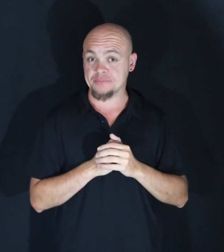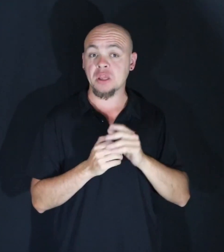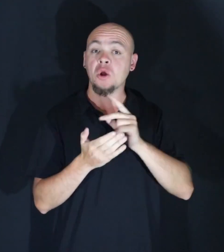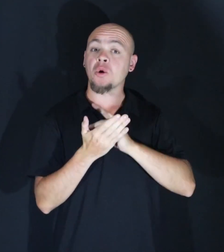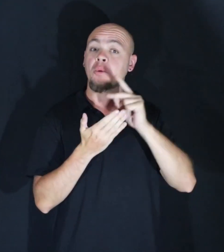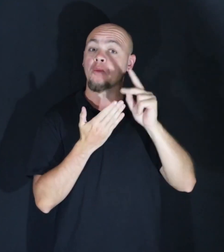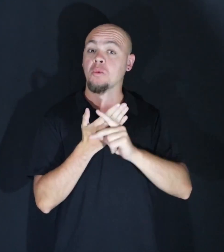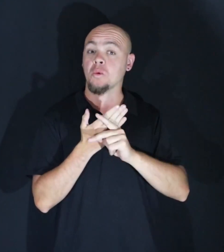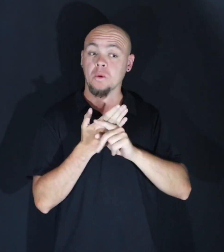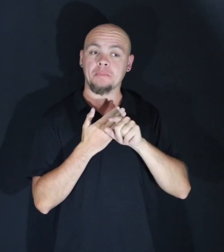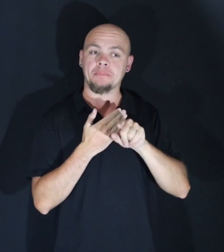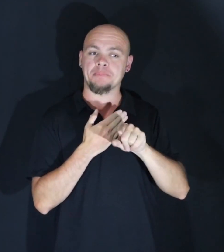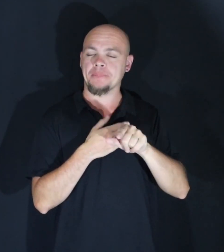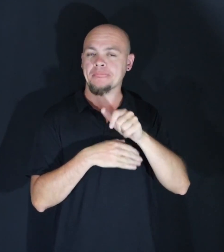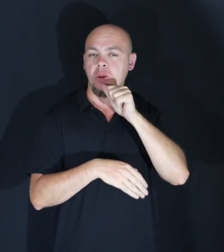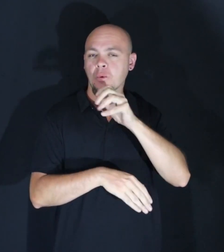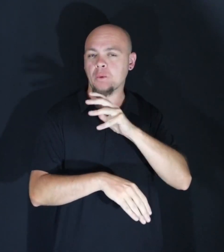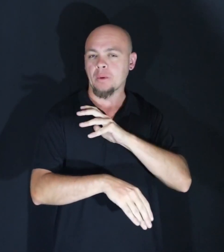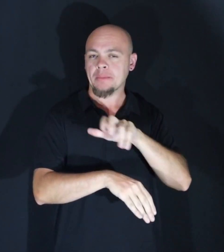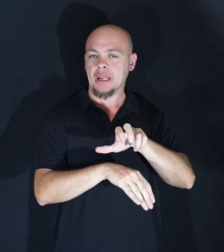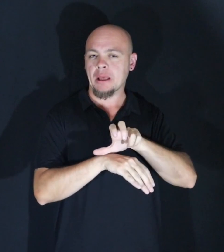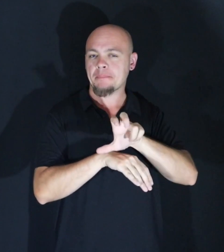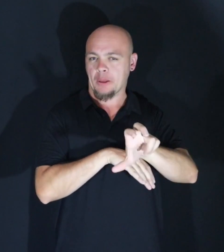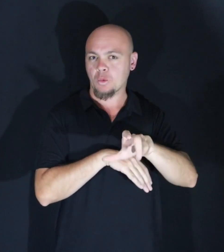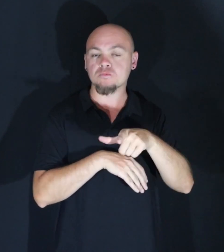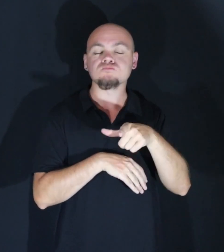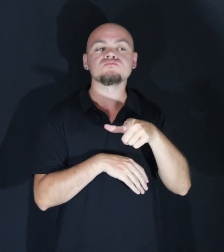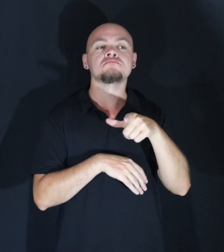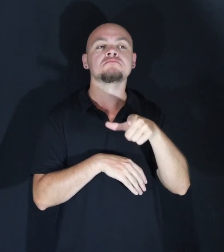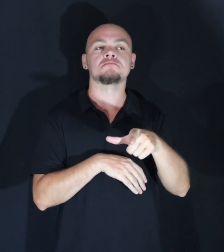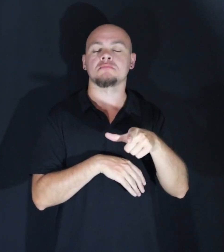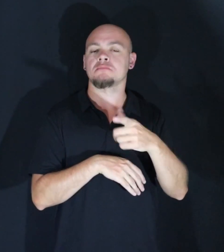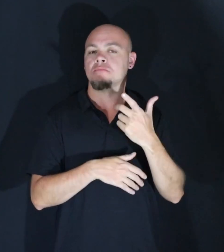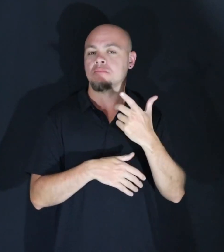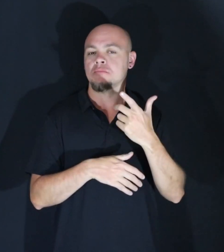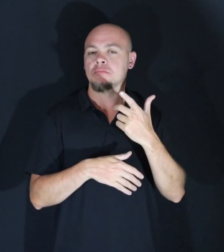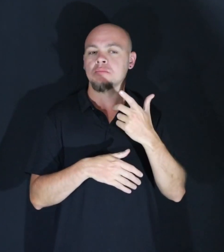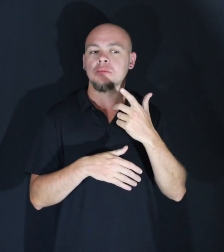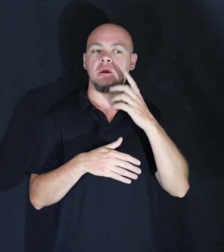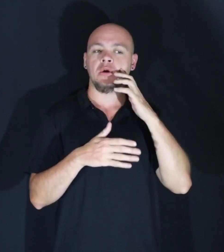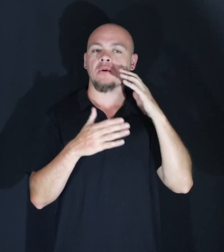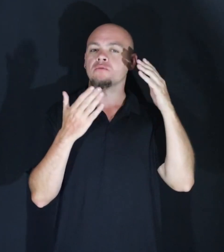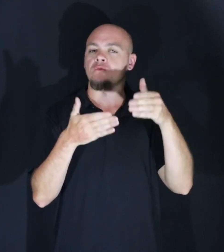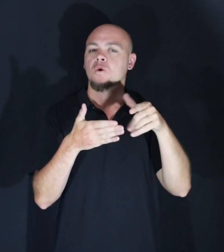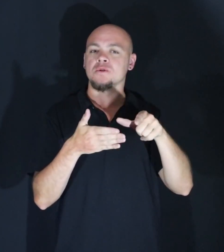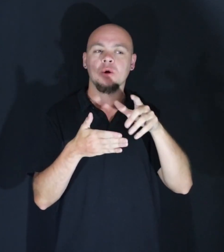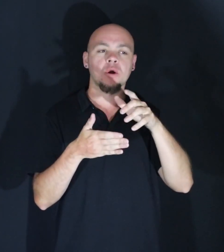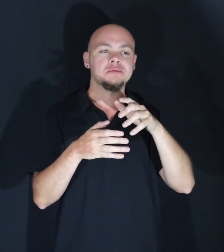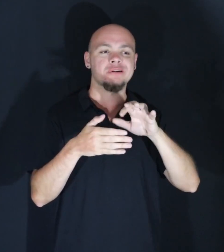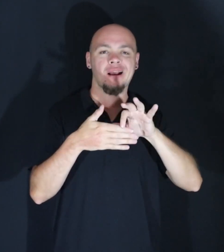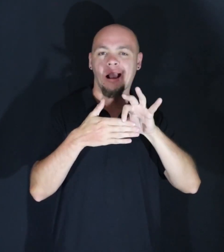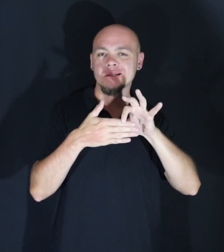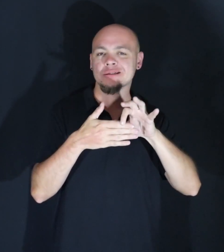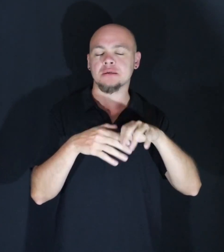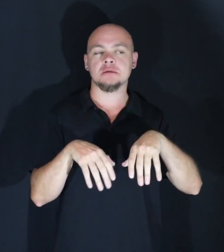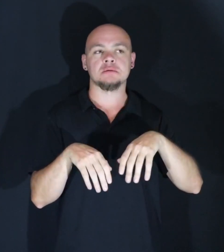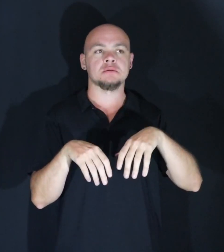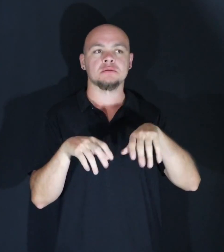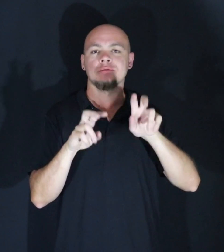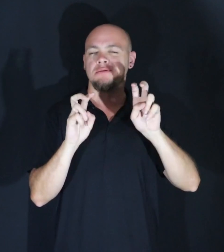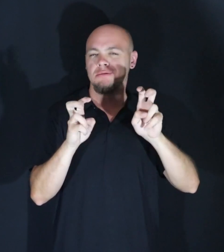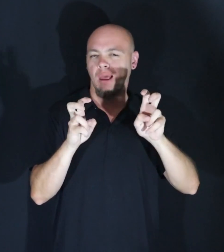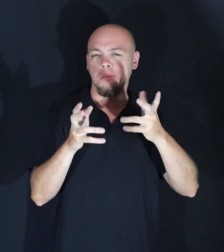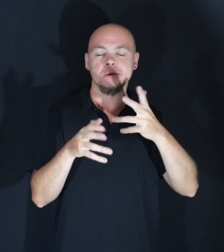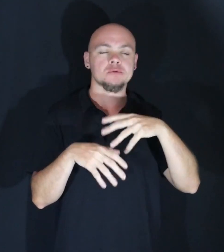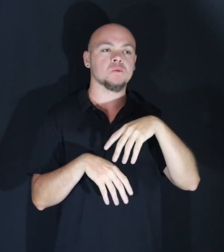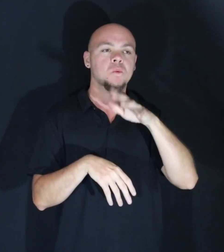program, Empowering Women, was really a program around creating content and topics for these women